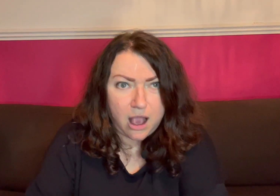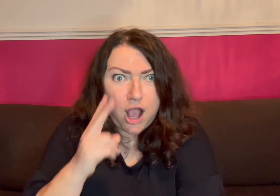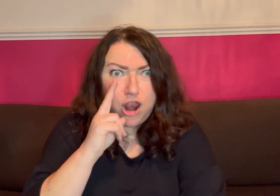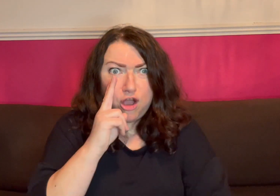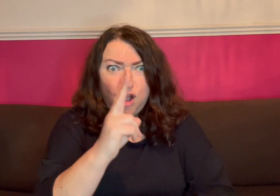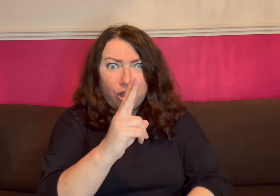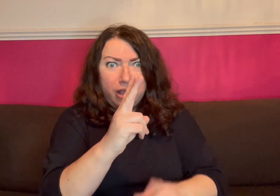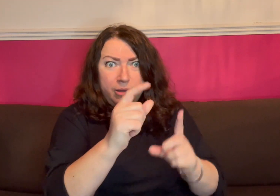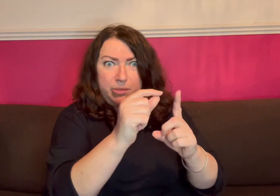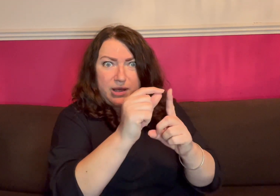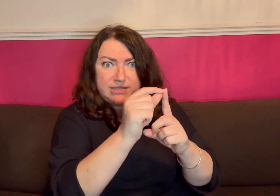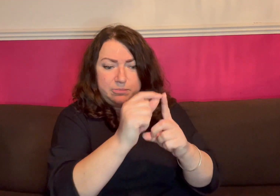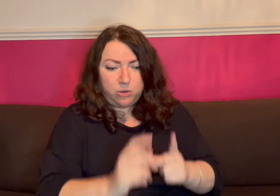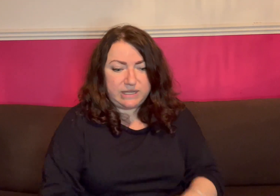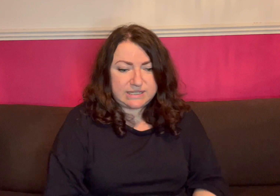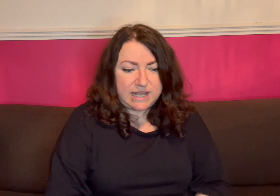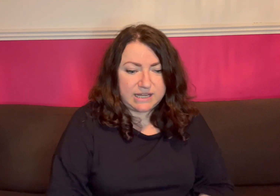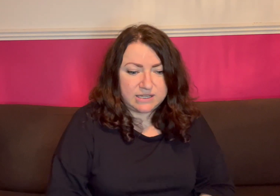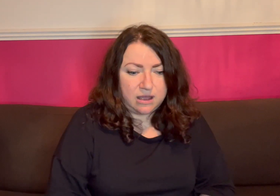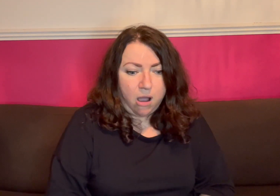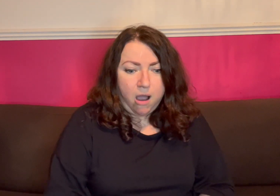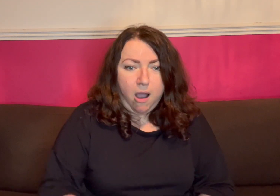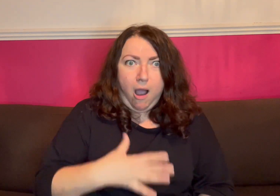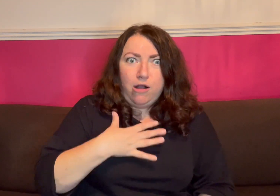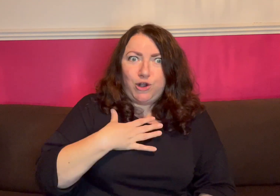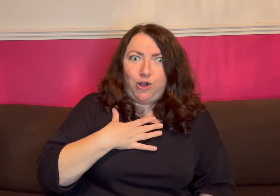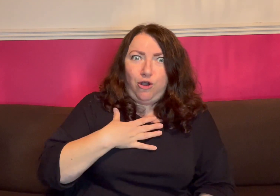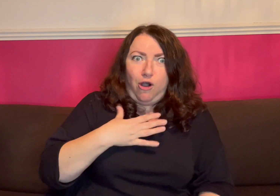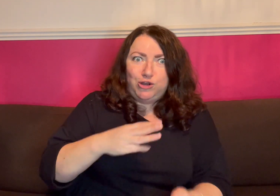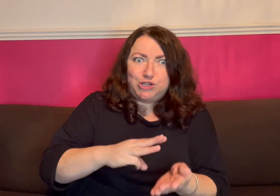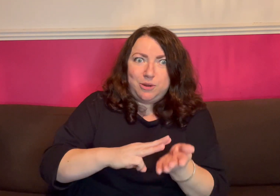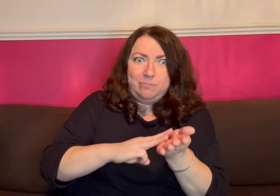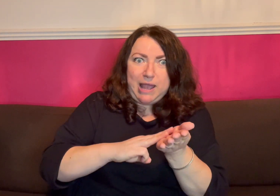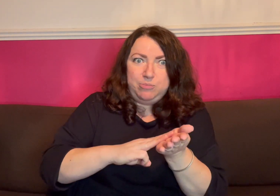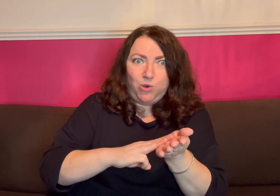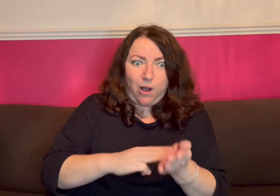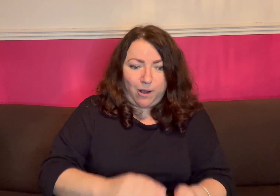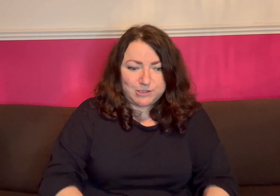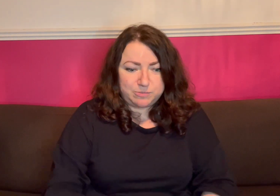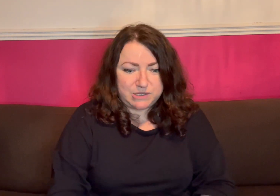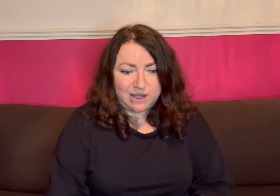Look, Percy pointed. Gosh, Mabel gasped.